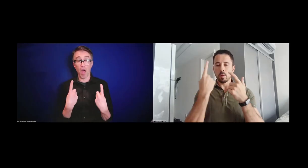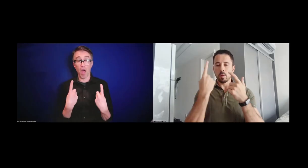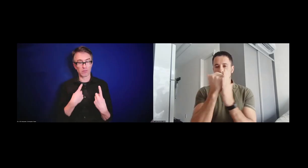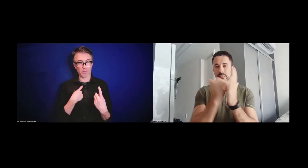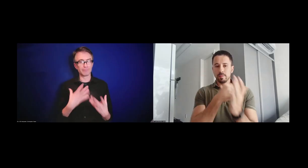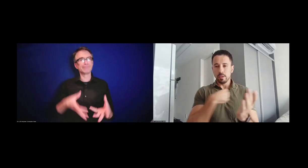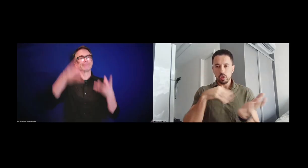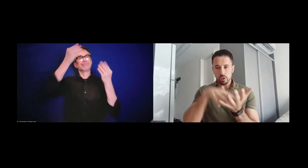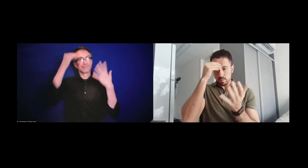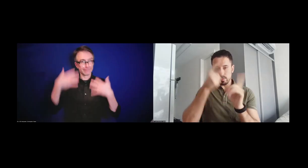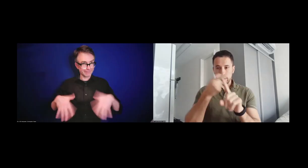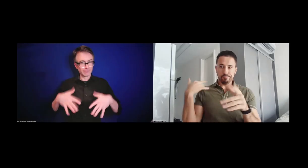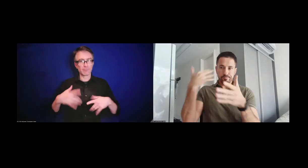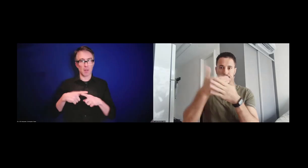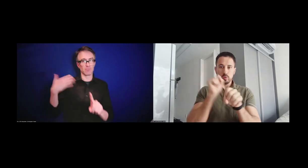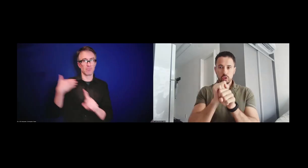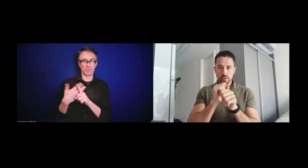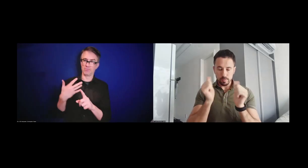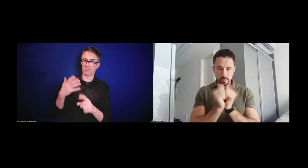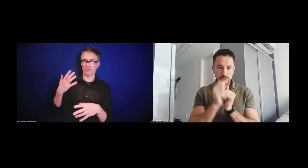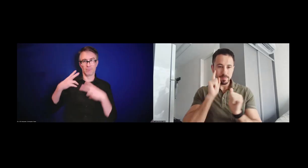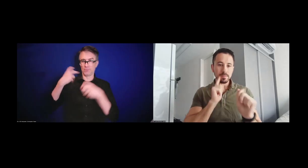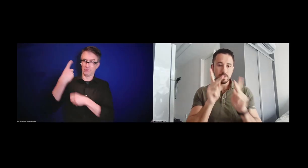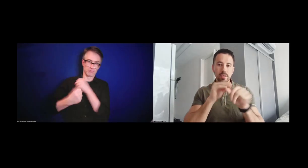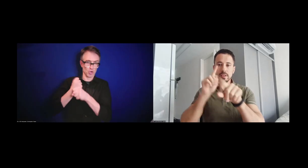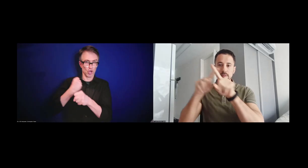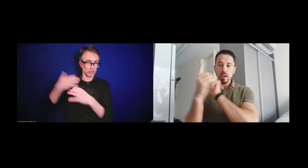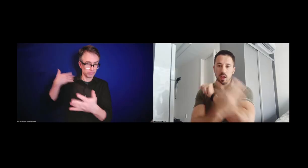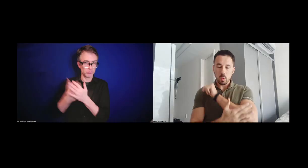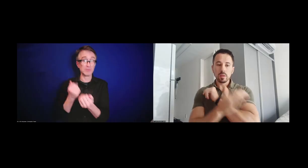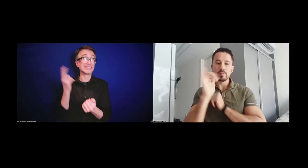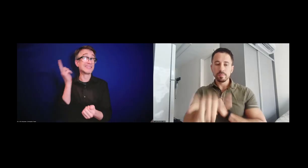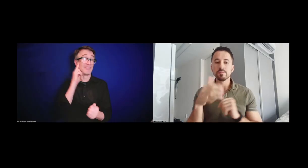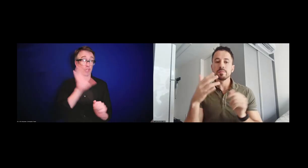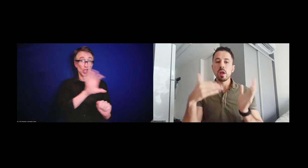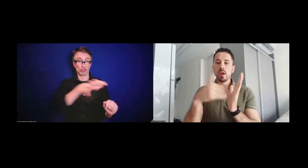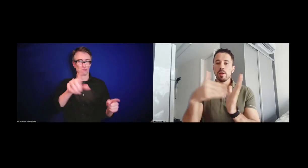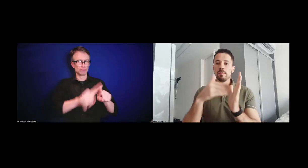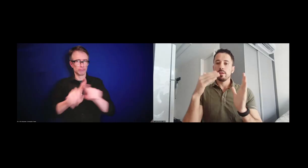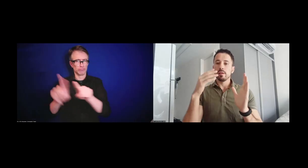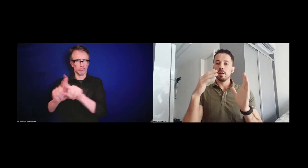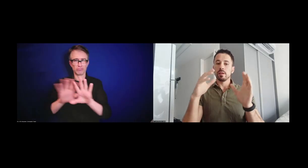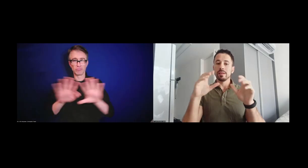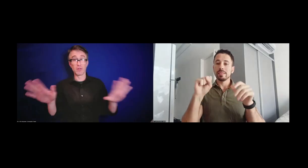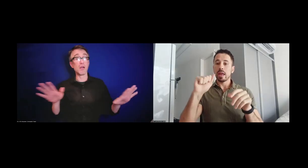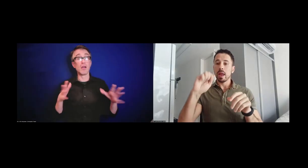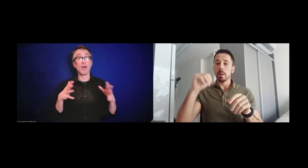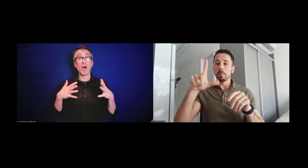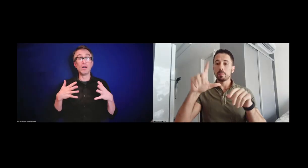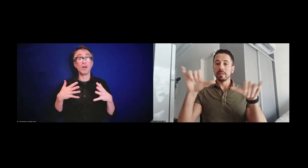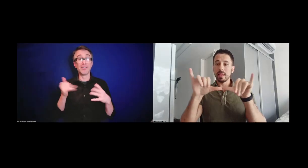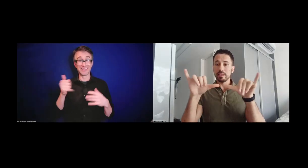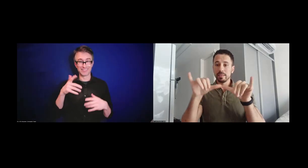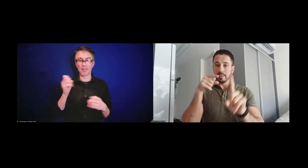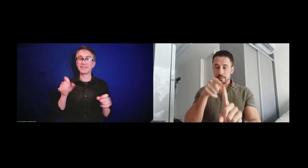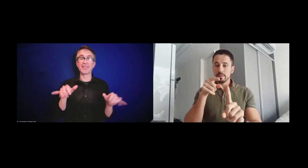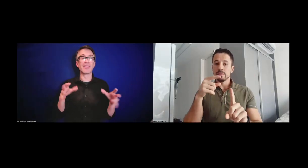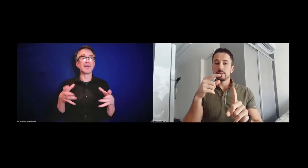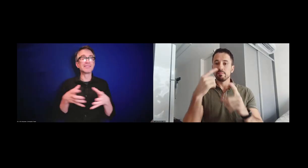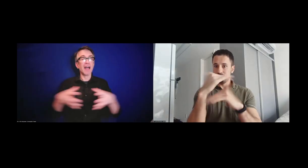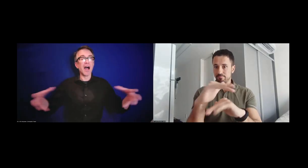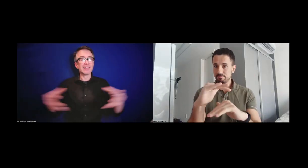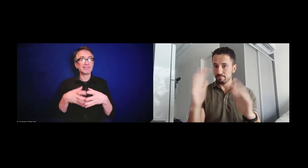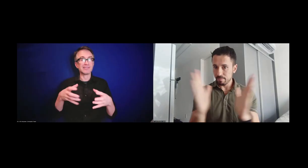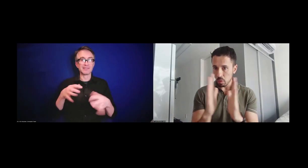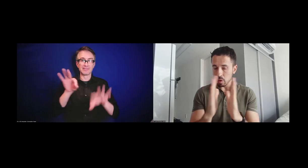population within the umbrella of deafness face. So we've learned a lot of lessons in working with deaf people in different countries. We've learned a lot of how to actually do it.